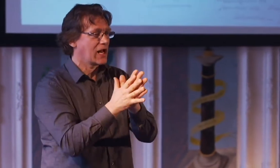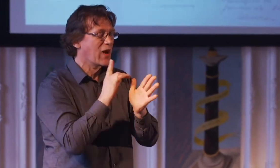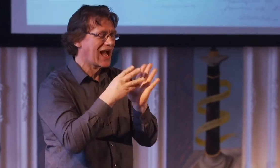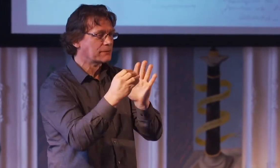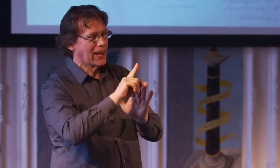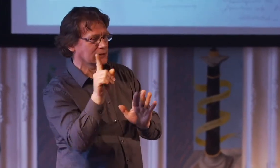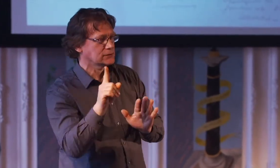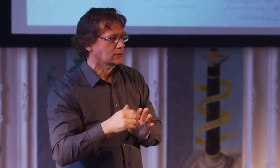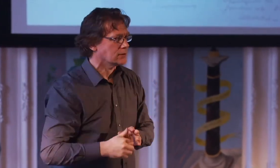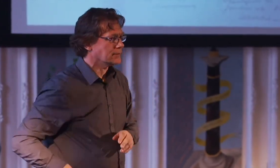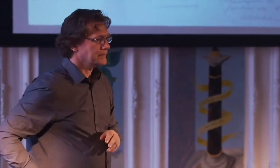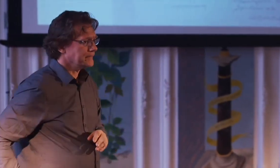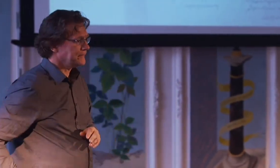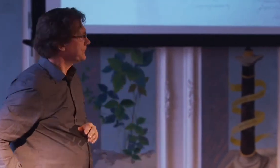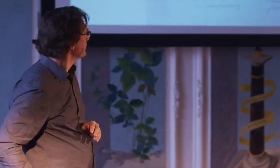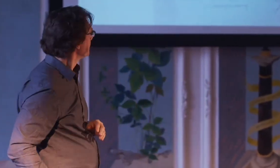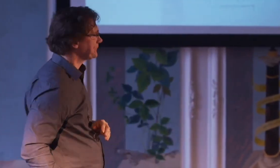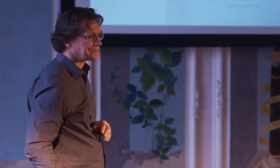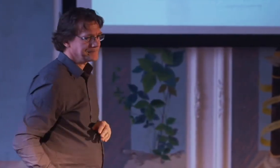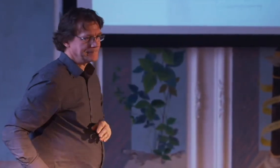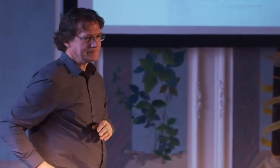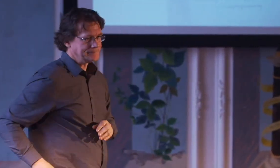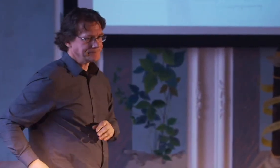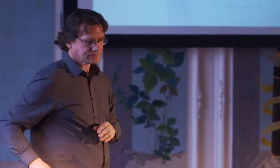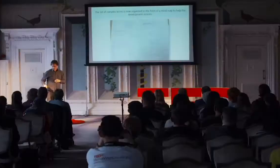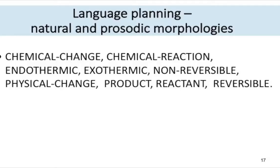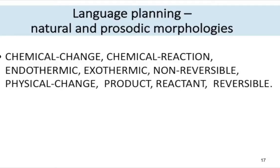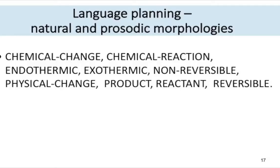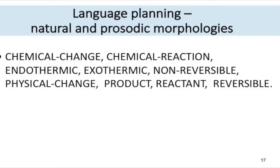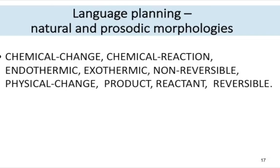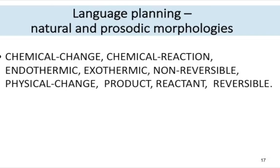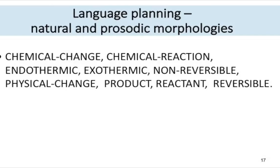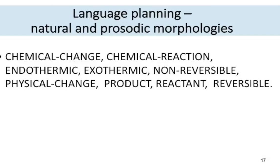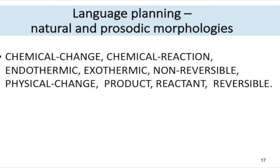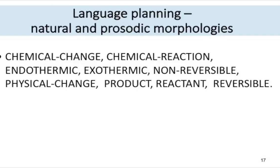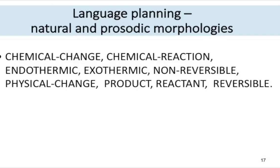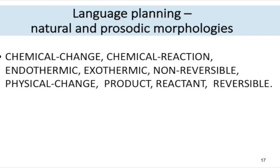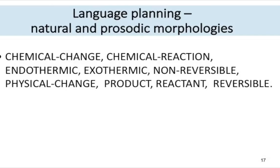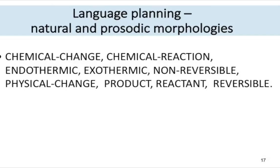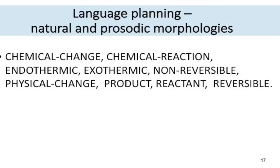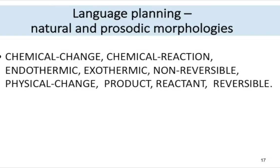that guides us in how we develop the new signs. I'm just going to talk a little bit about that.